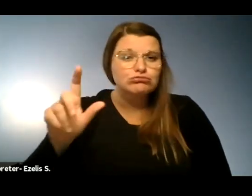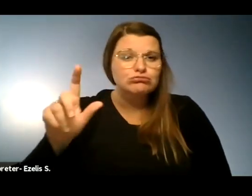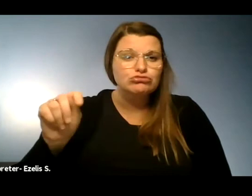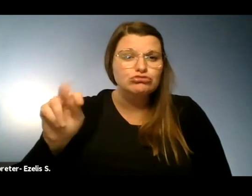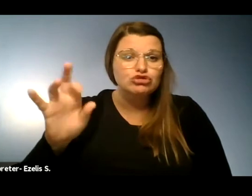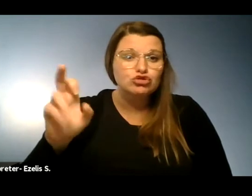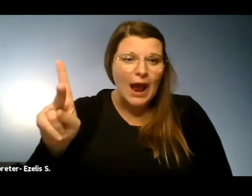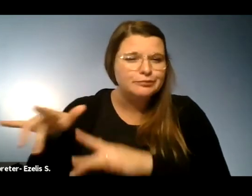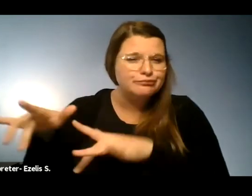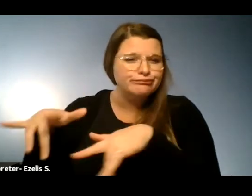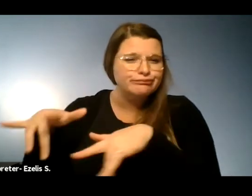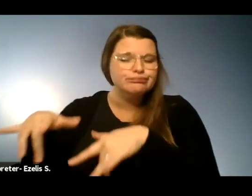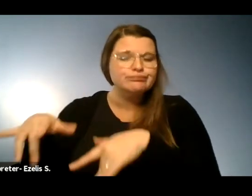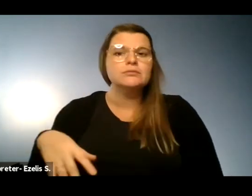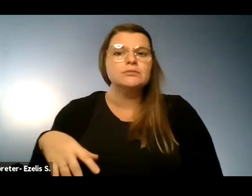it